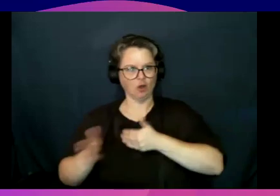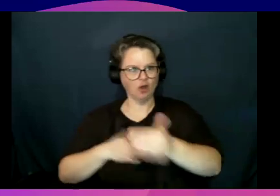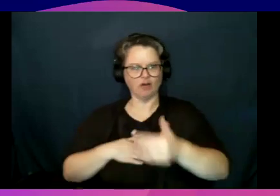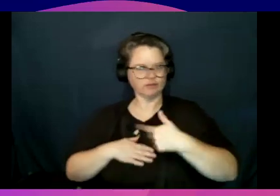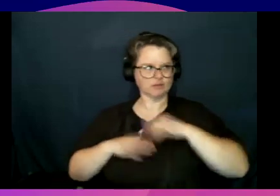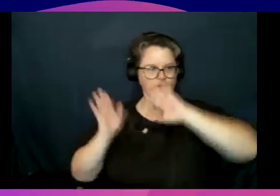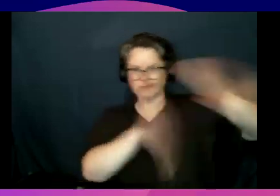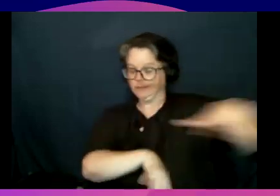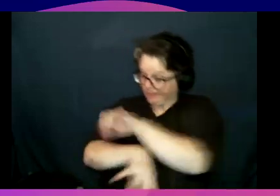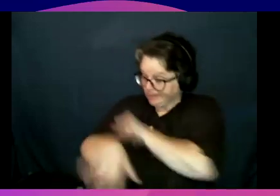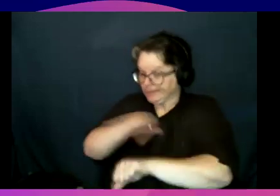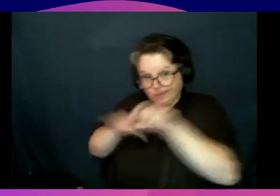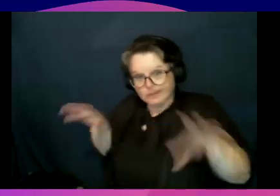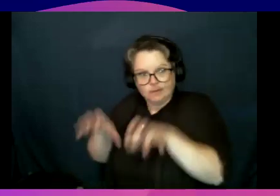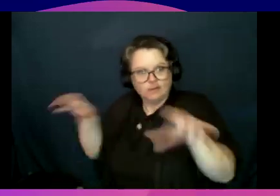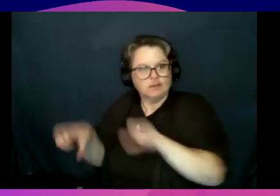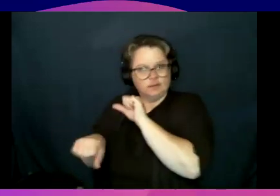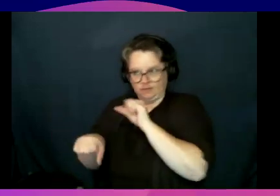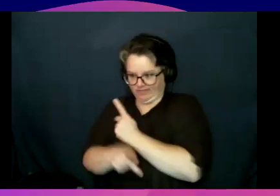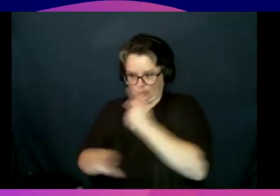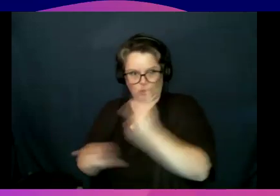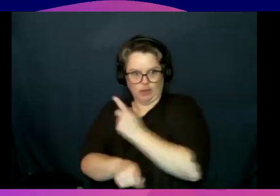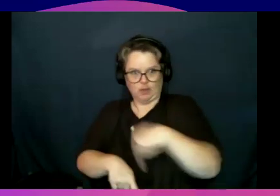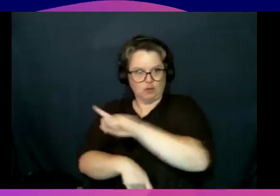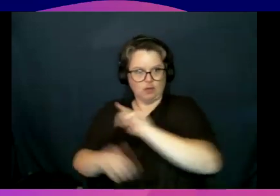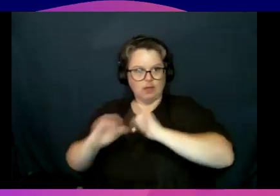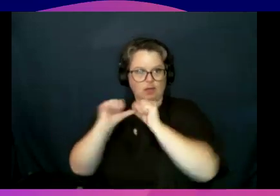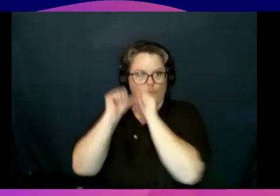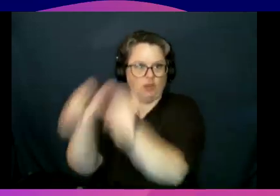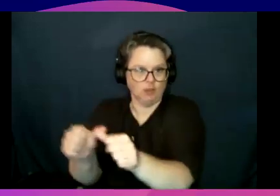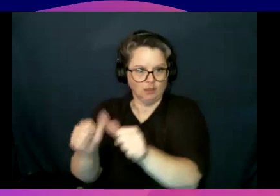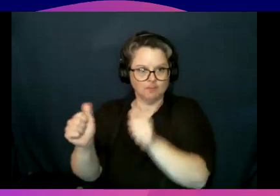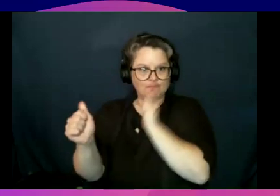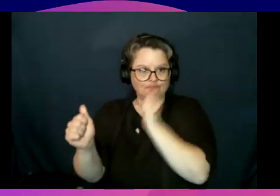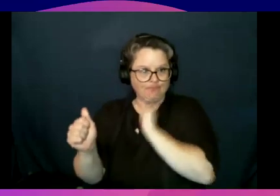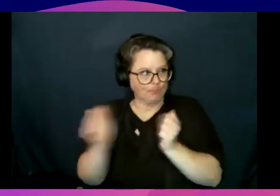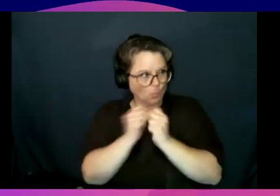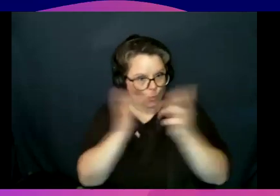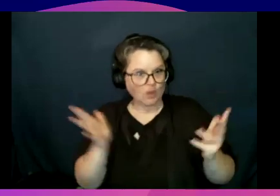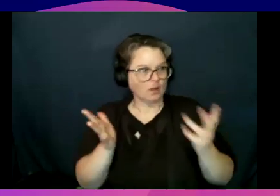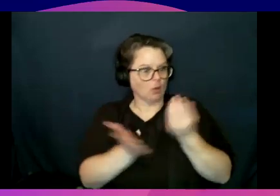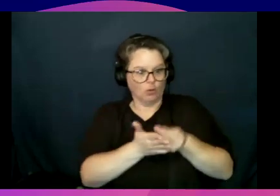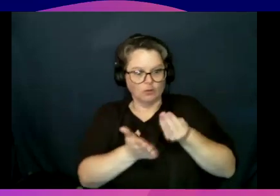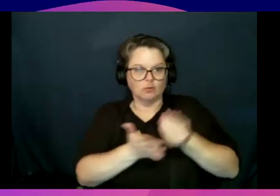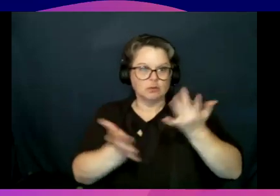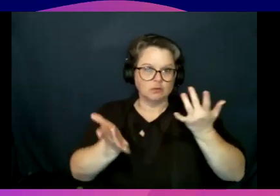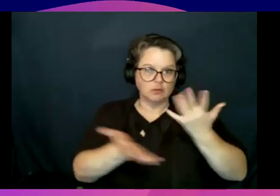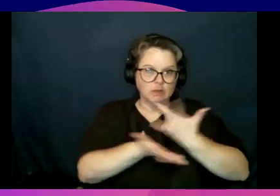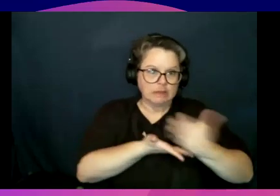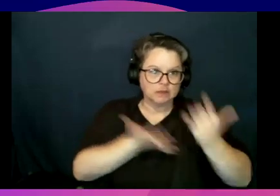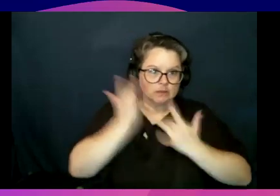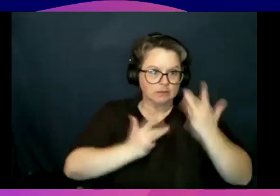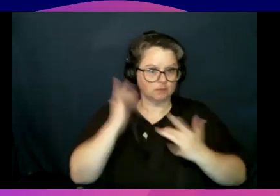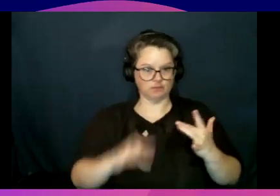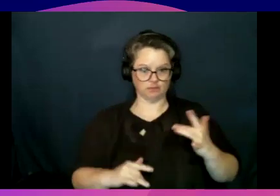for it regardless of what everyone else is doing. Which understandably many organizations are in that boat.